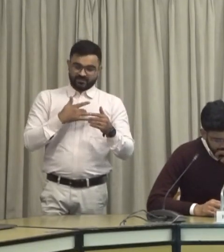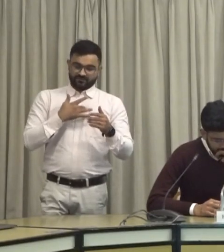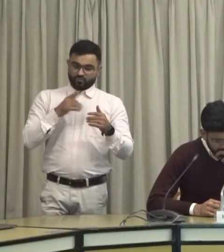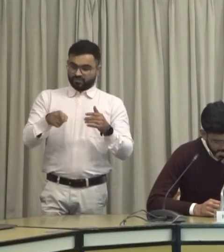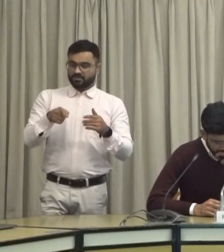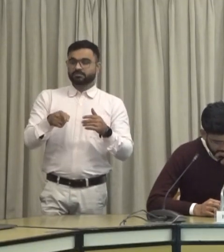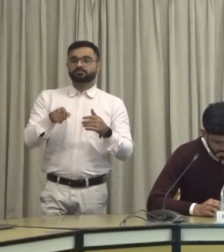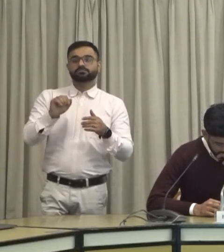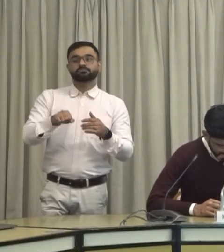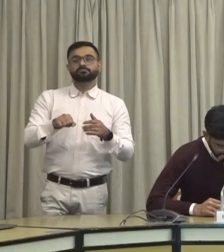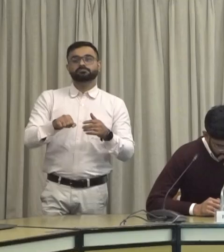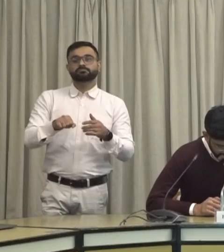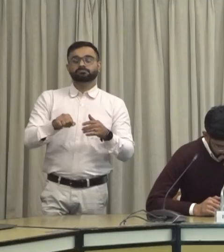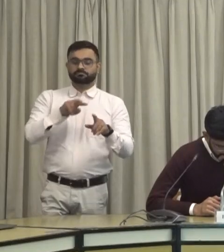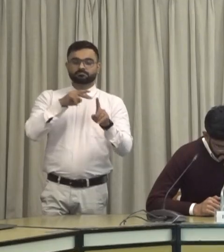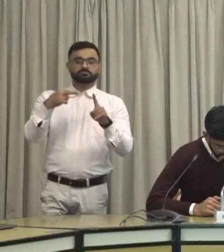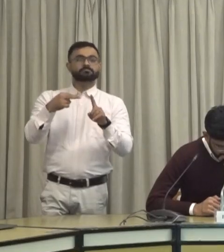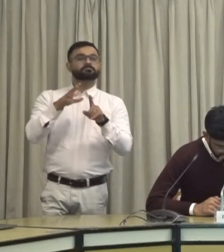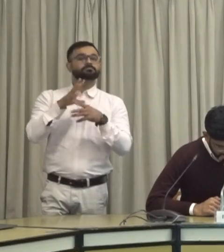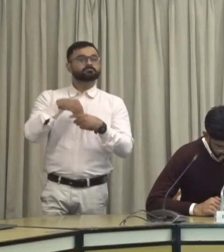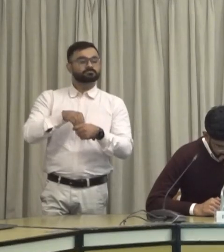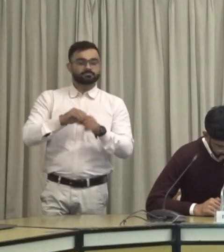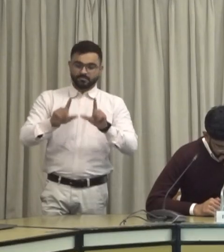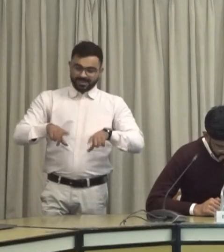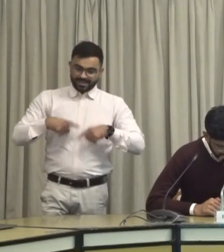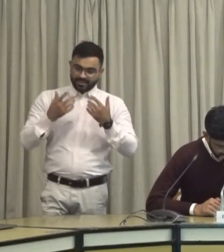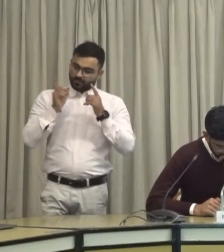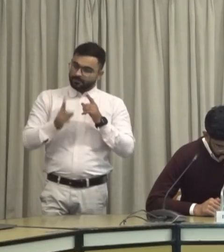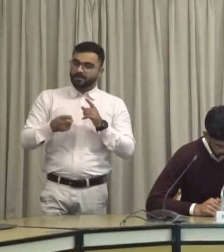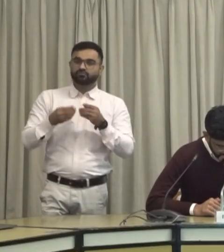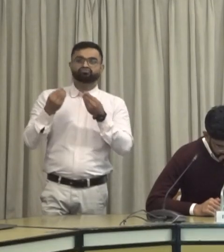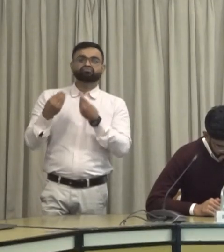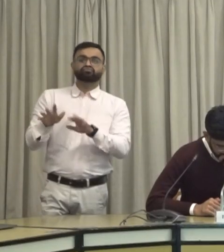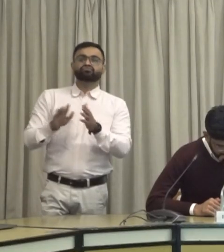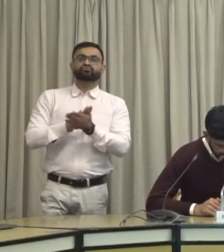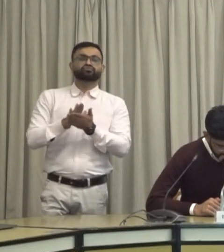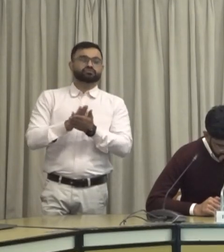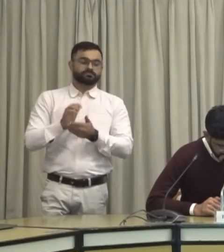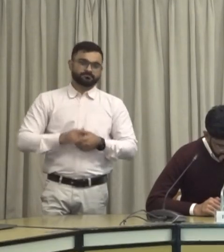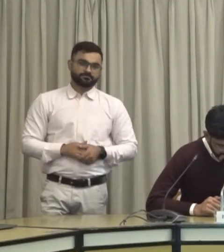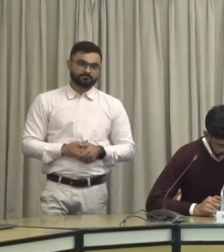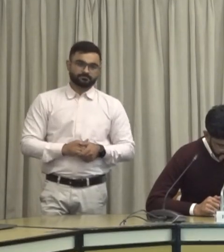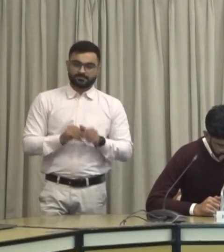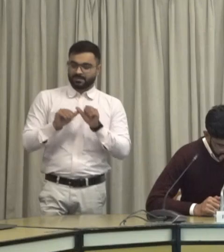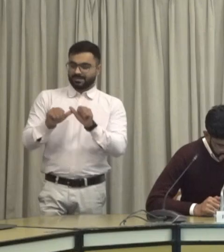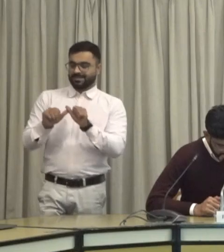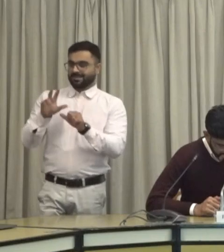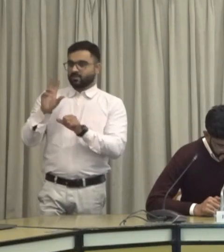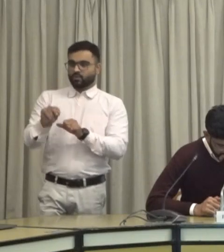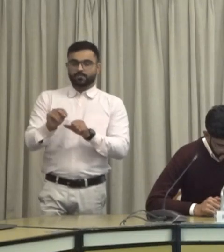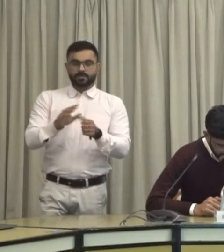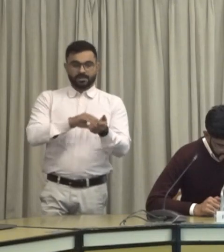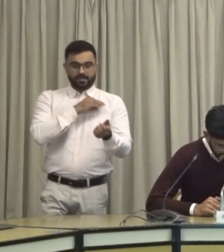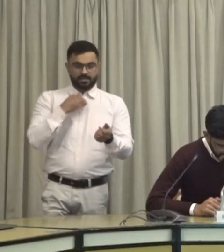that this is also an aspect of life that we must not lose sight of. The answer is not just a